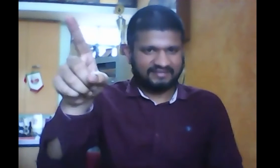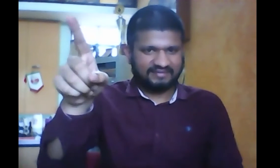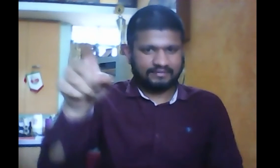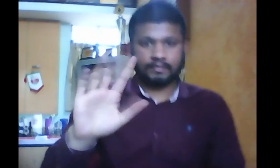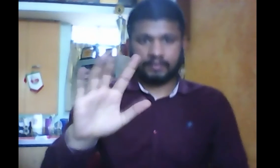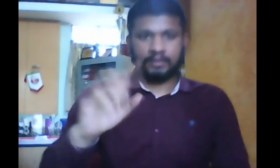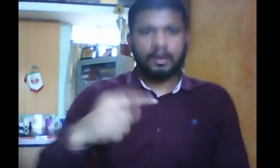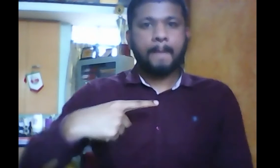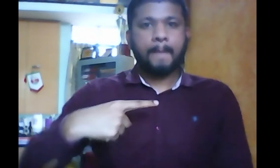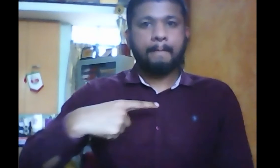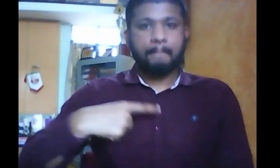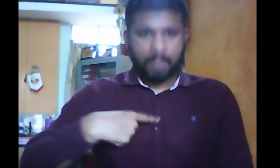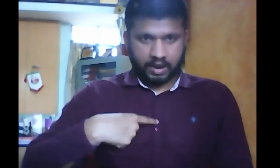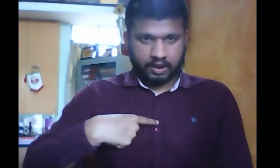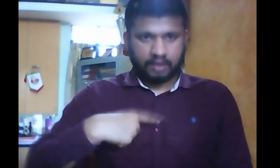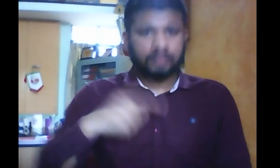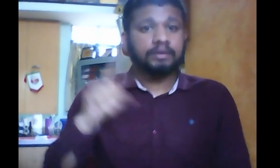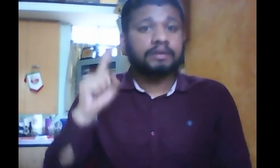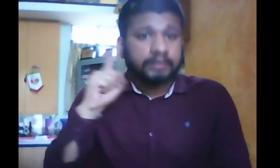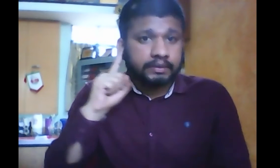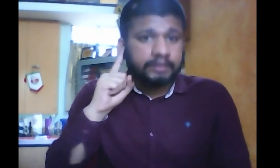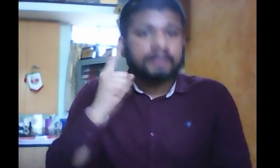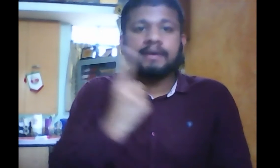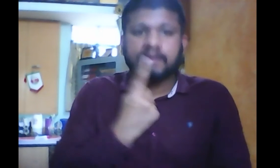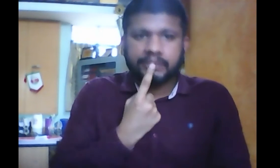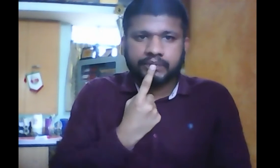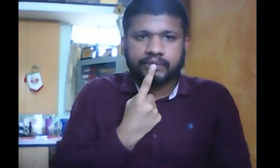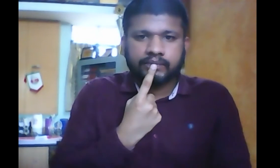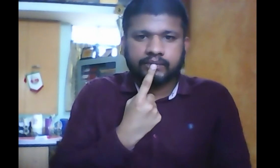Correct. I am deaf.